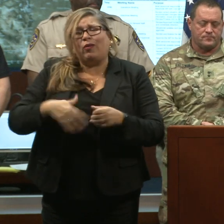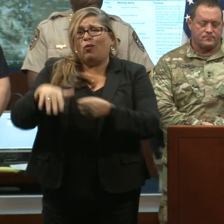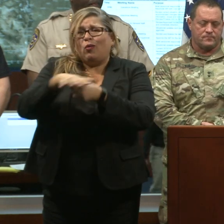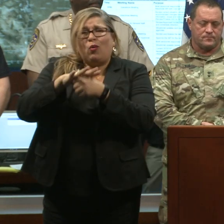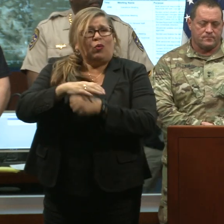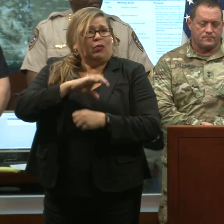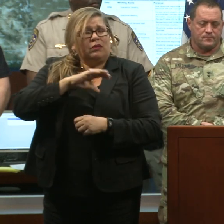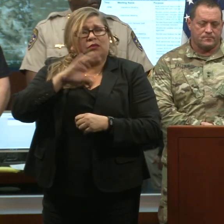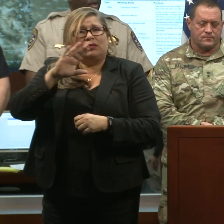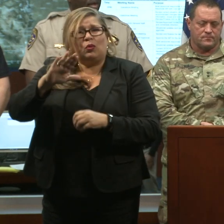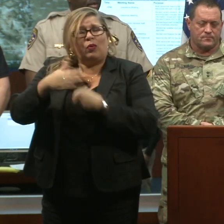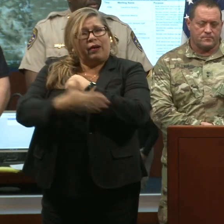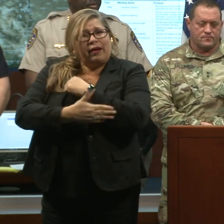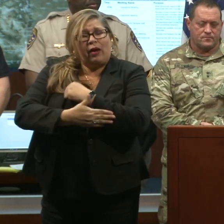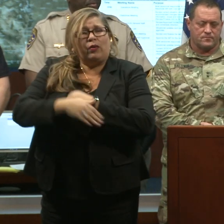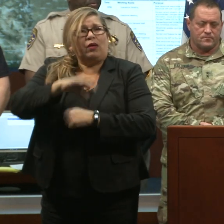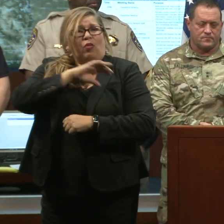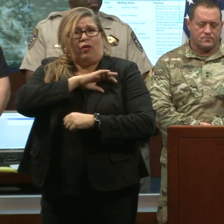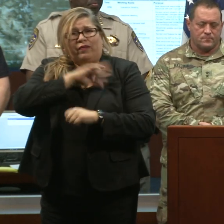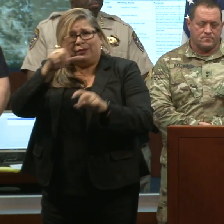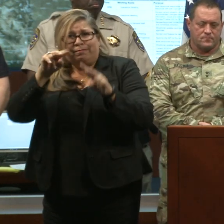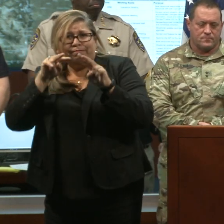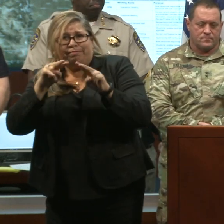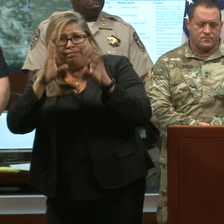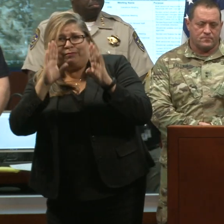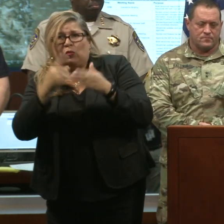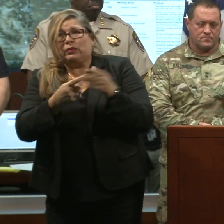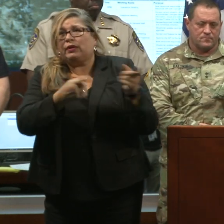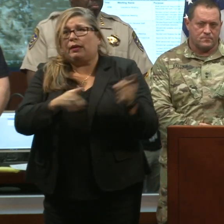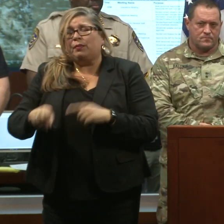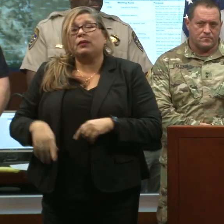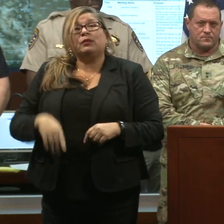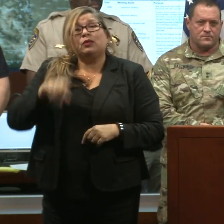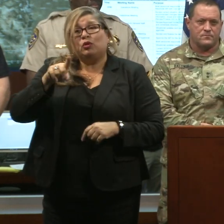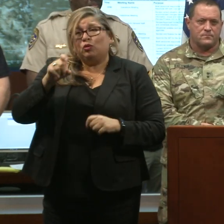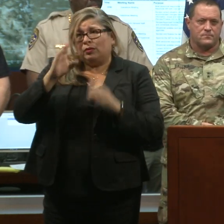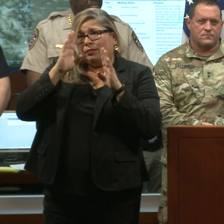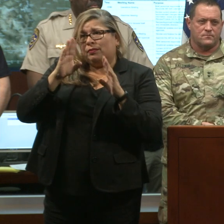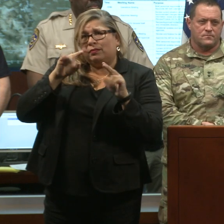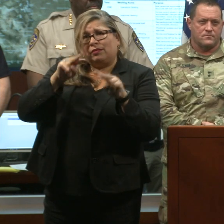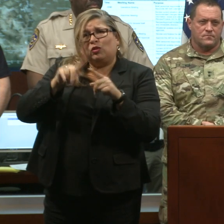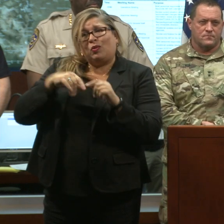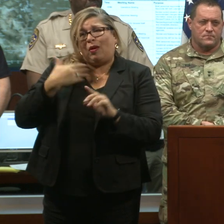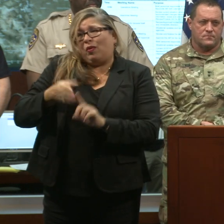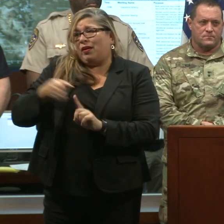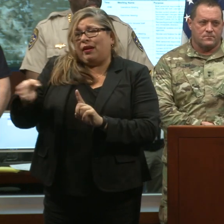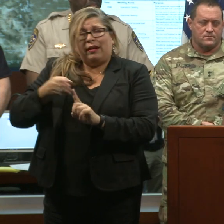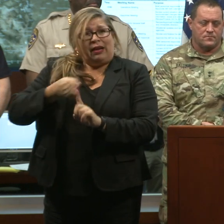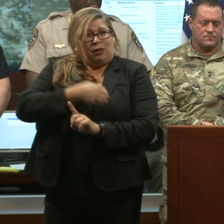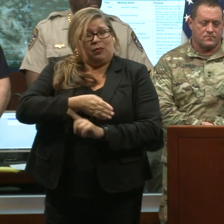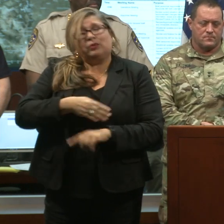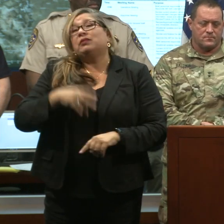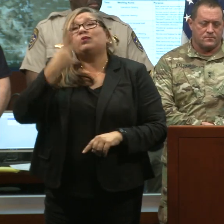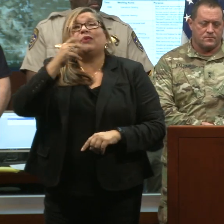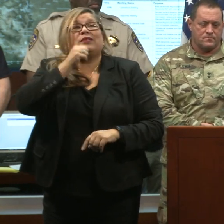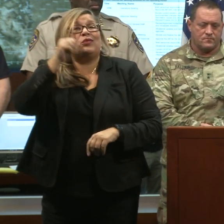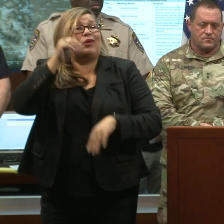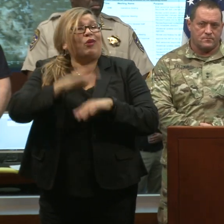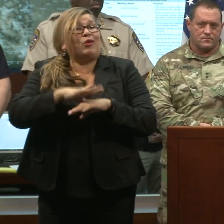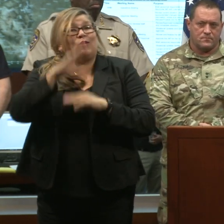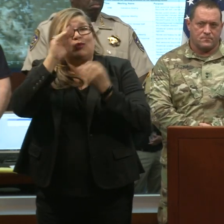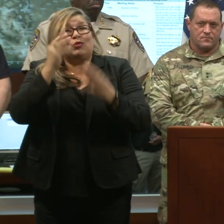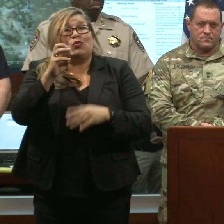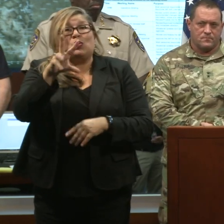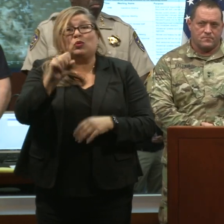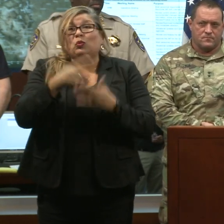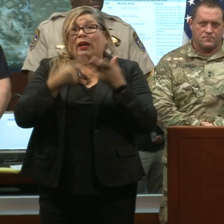law enforcement. Pay very close attention. Pay a close attention to your neighbors. As folks saw in the news yesterday, literally what